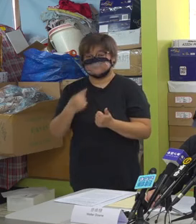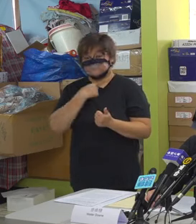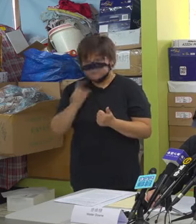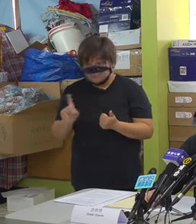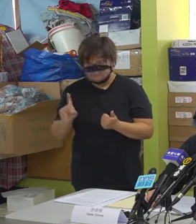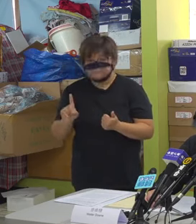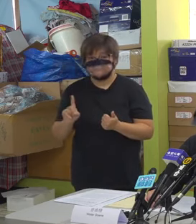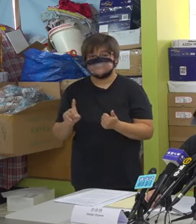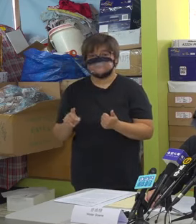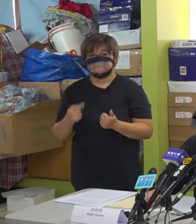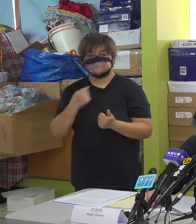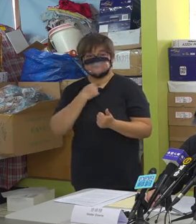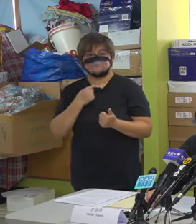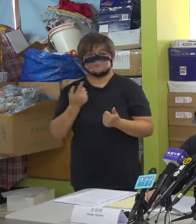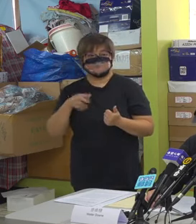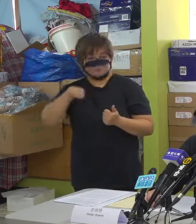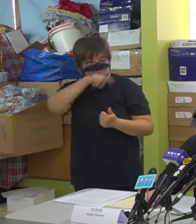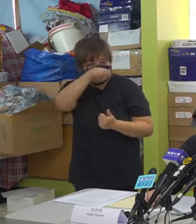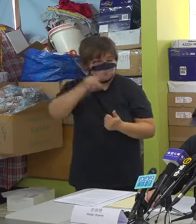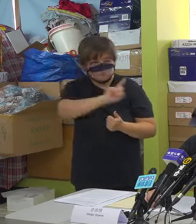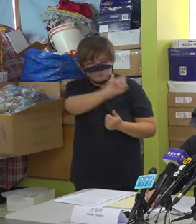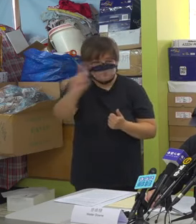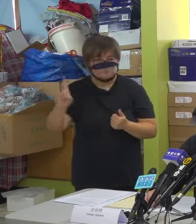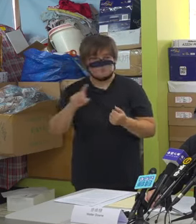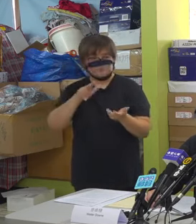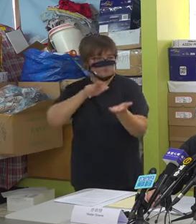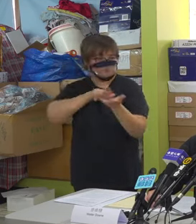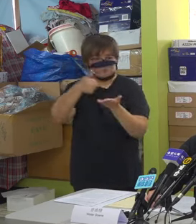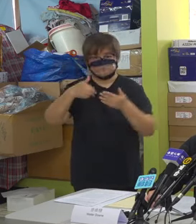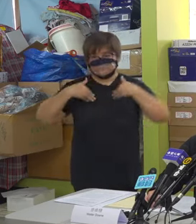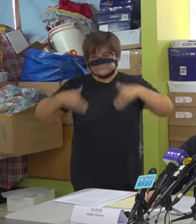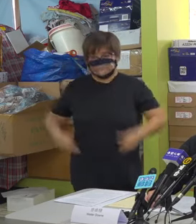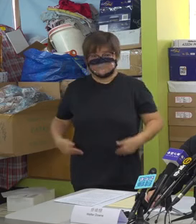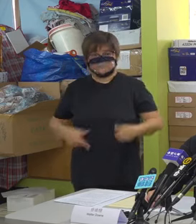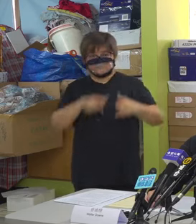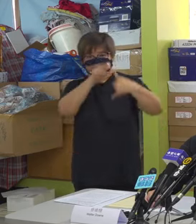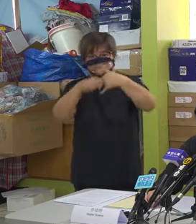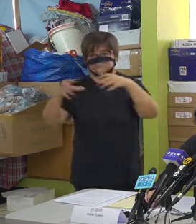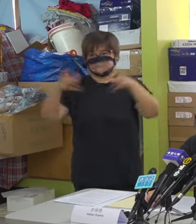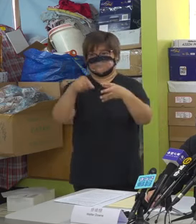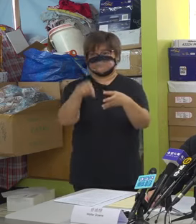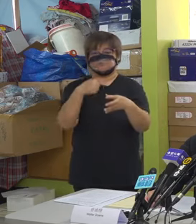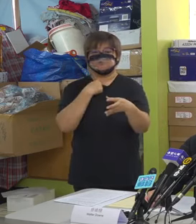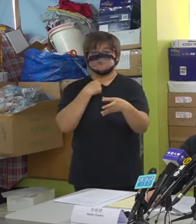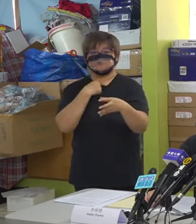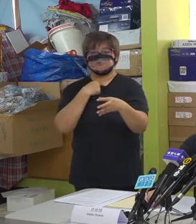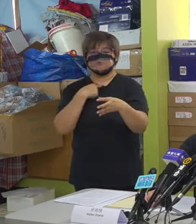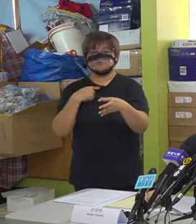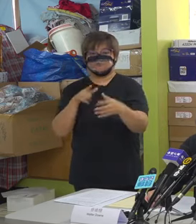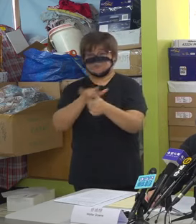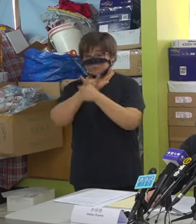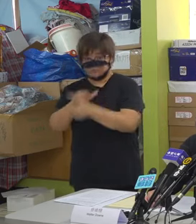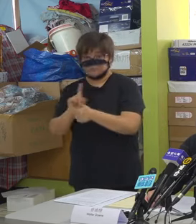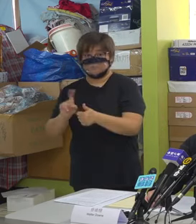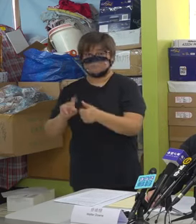credible third-party committees that respect fundamental human and political rights. The